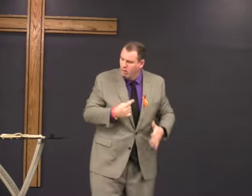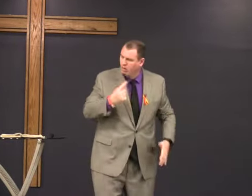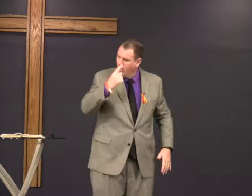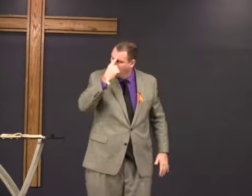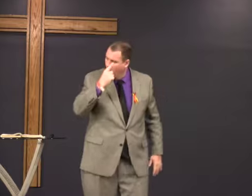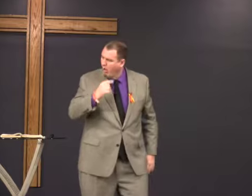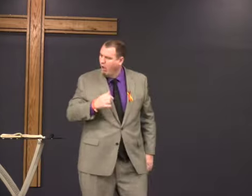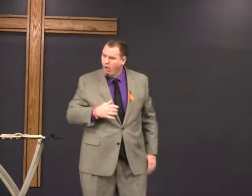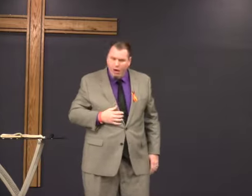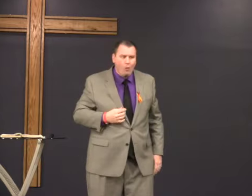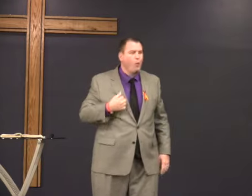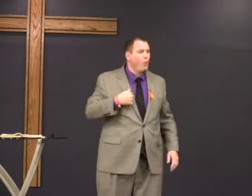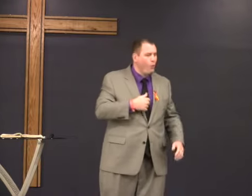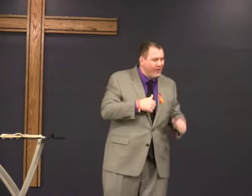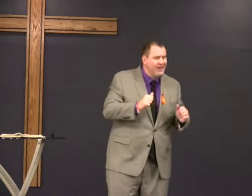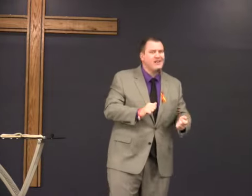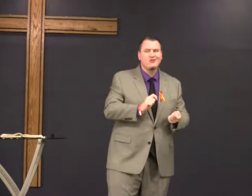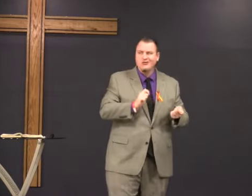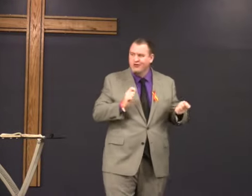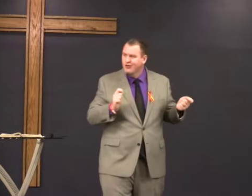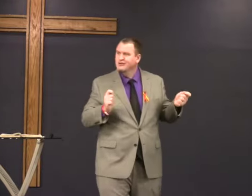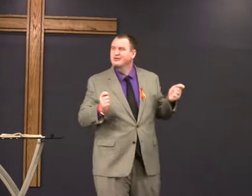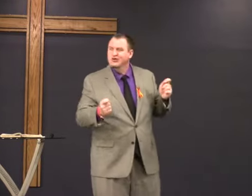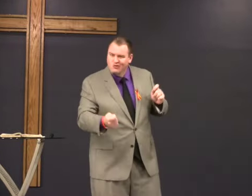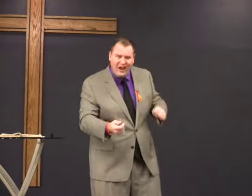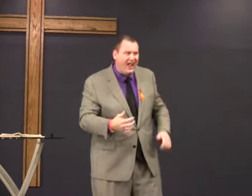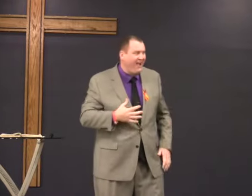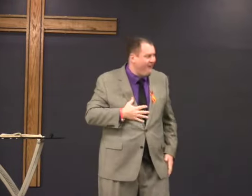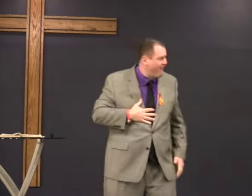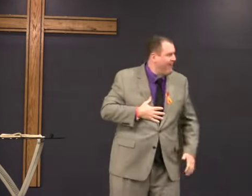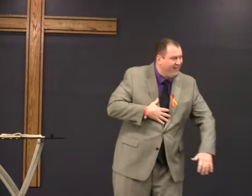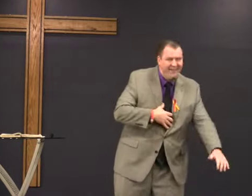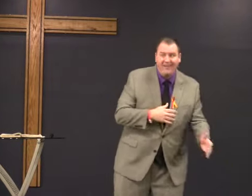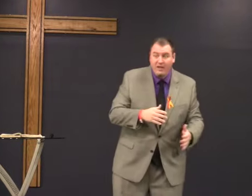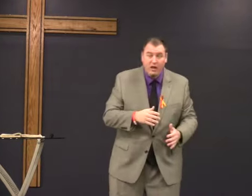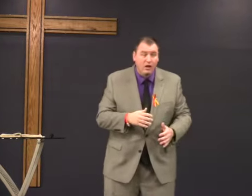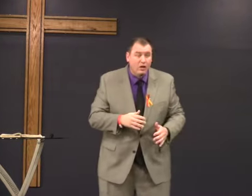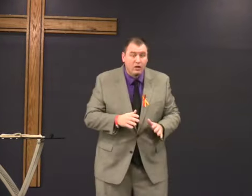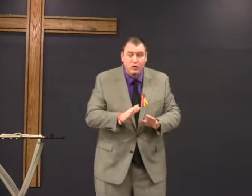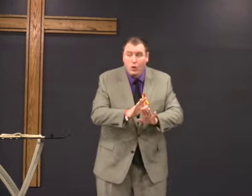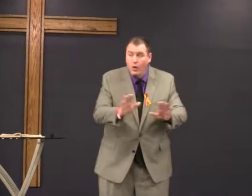this. Then they start thinking, oh, yeah, we could change.